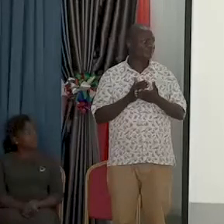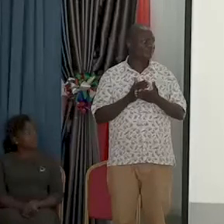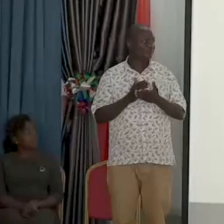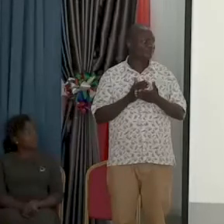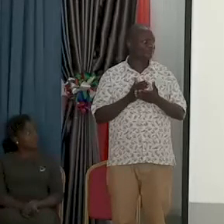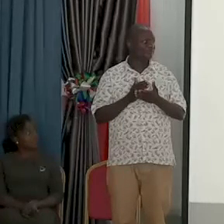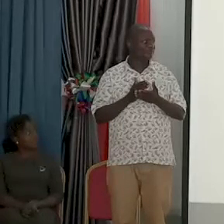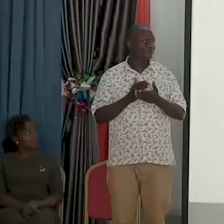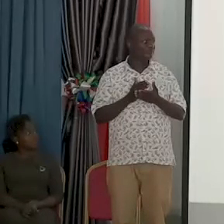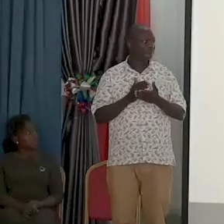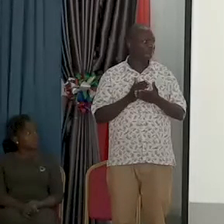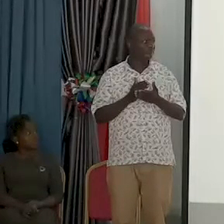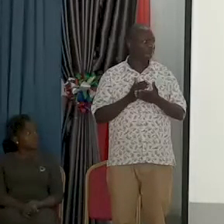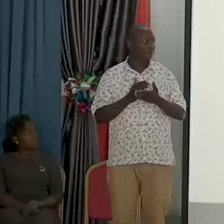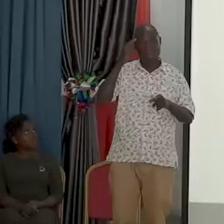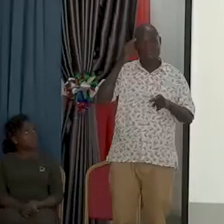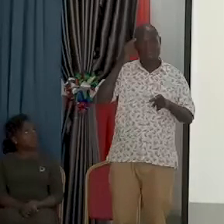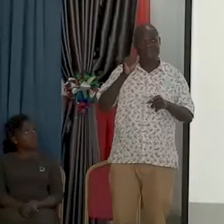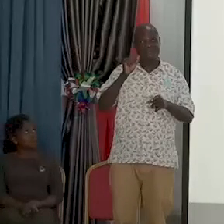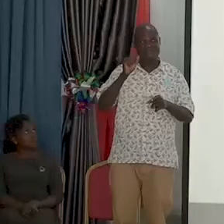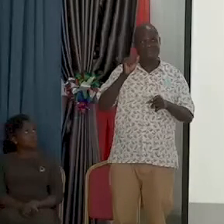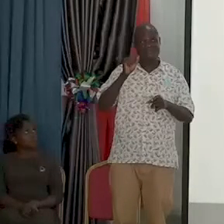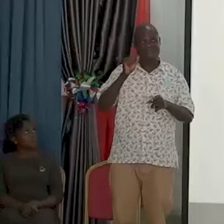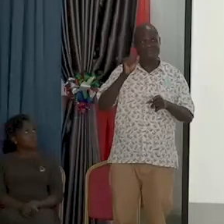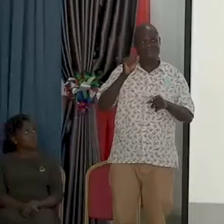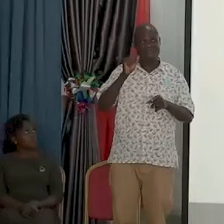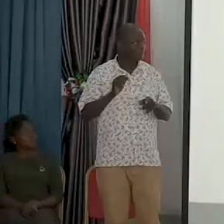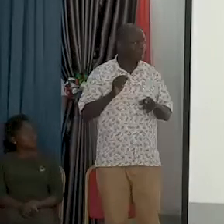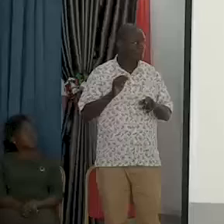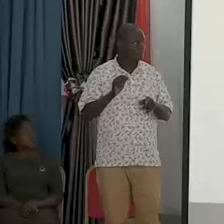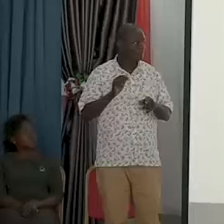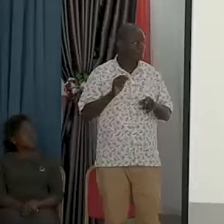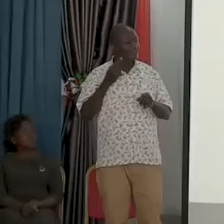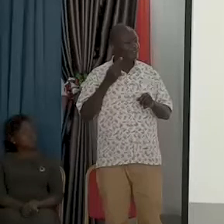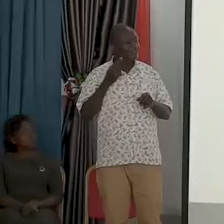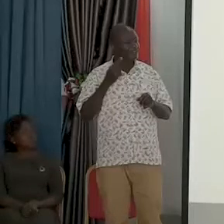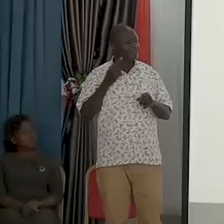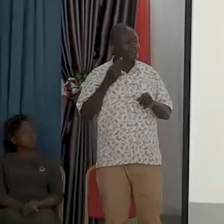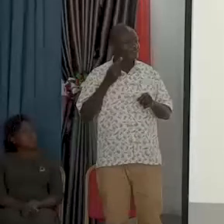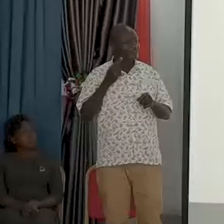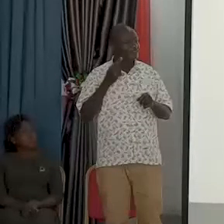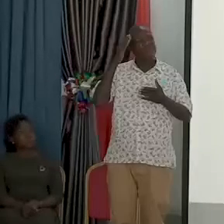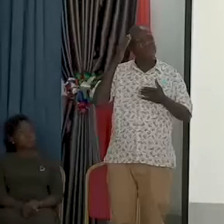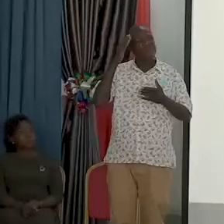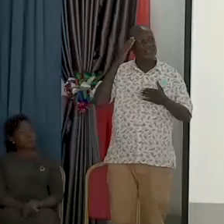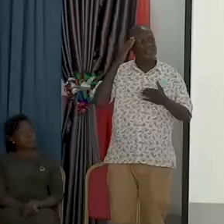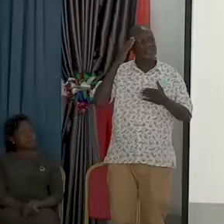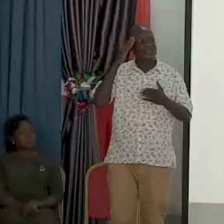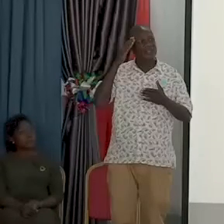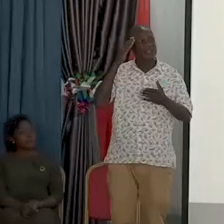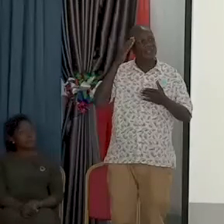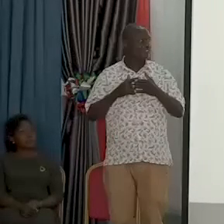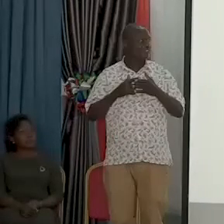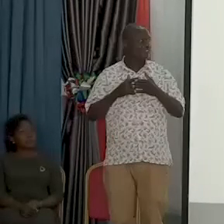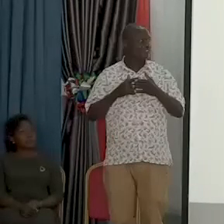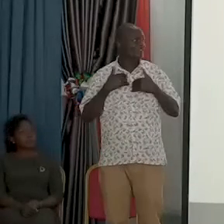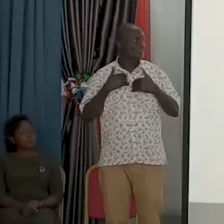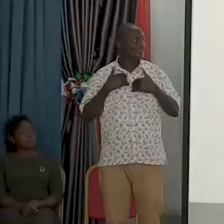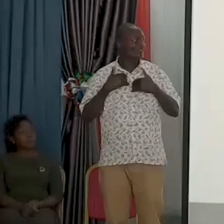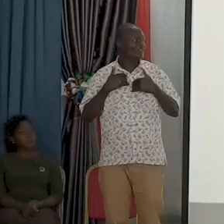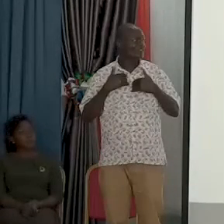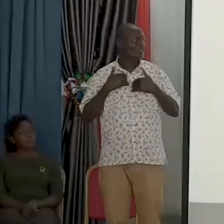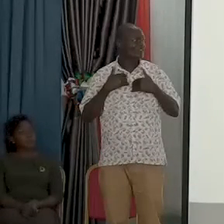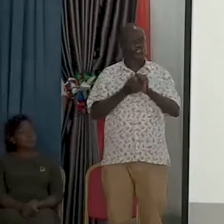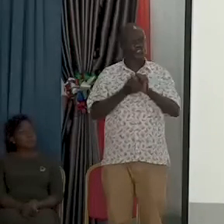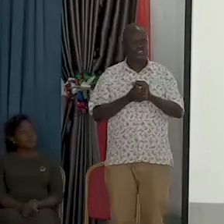Your mindset and how you think about things and remembering that you can't see the end of the stairwell will change